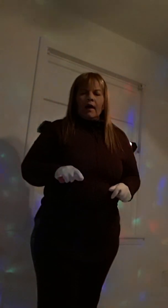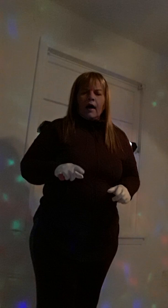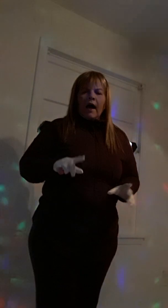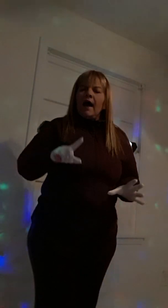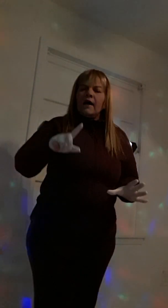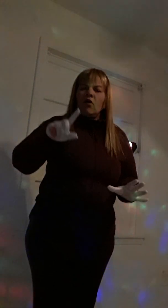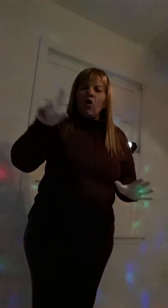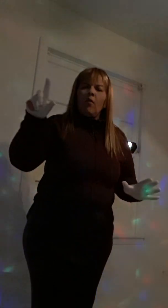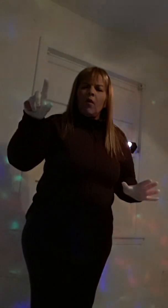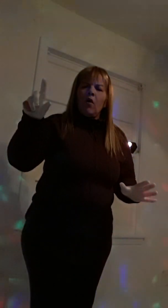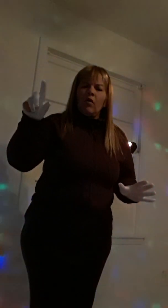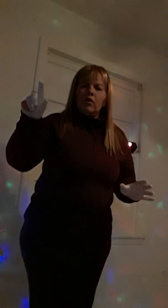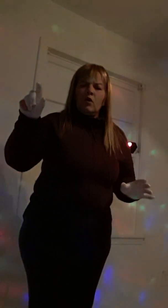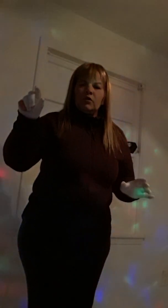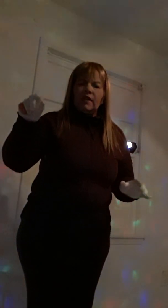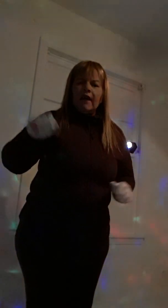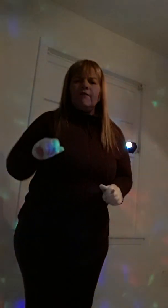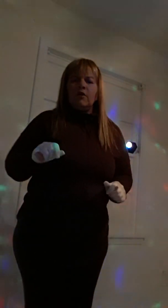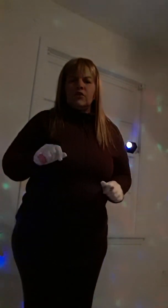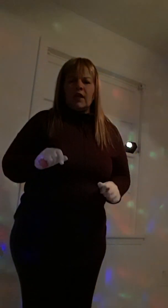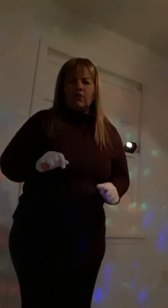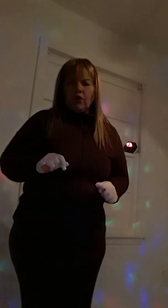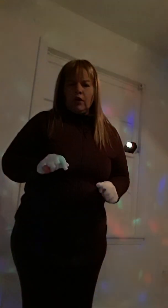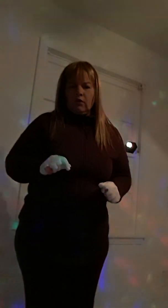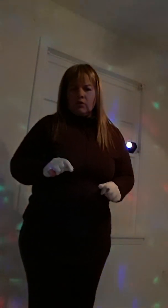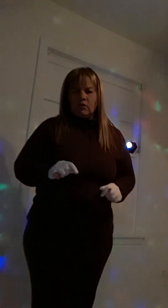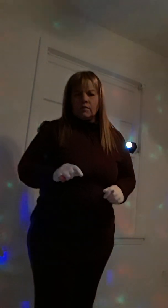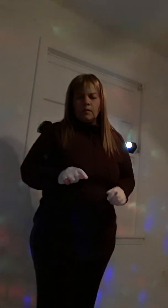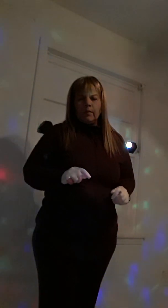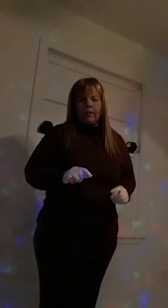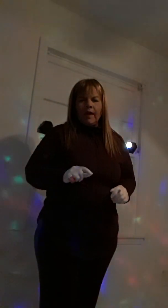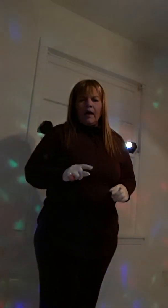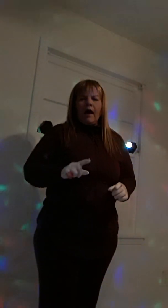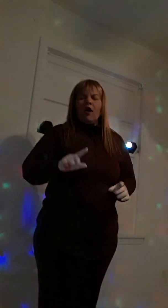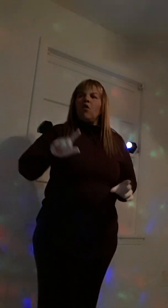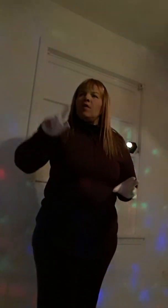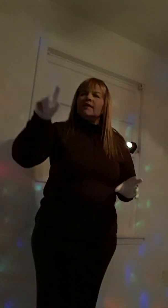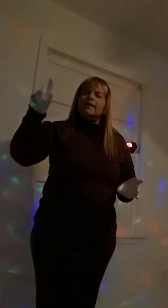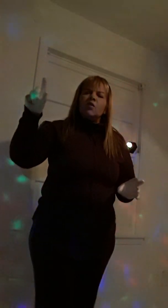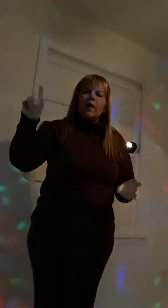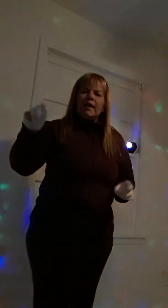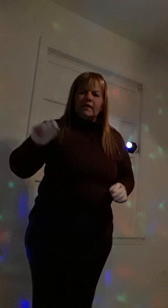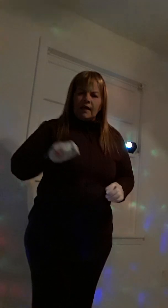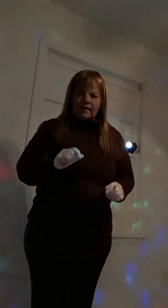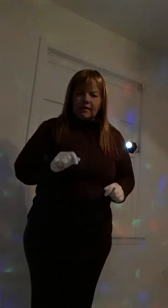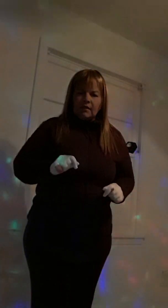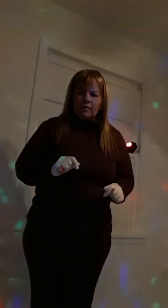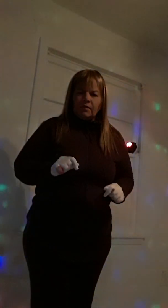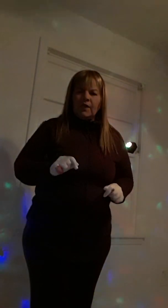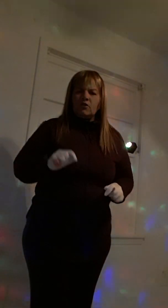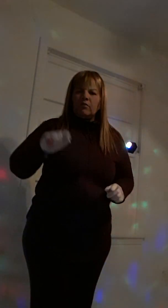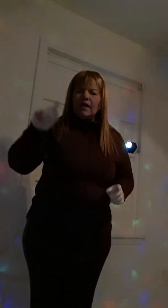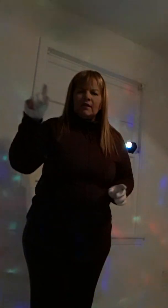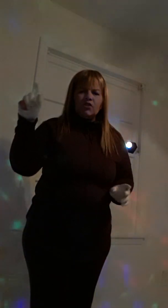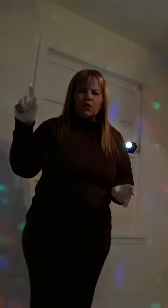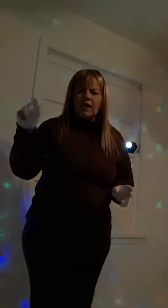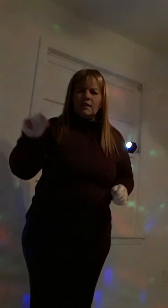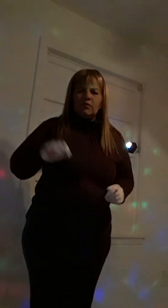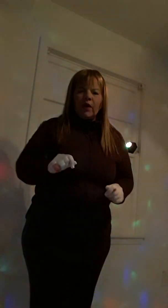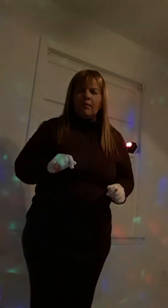a como los teléfonos androicos, a como las escuelitas de los ministries, right,